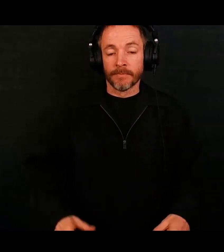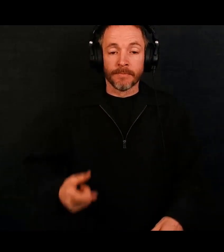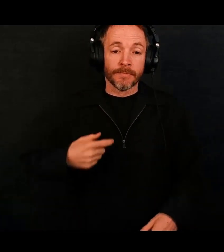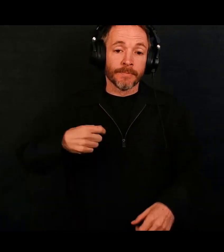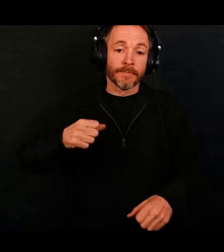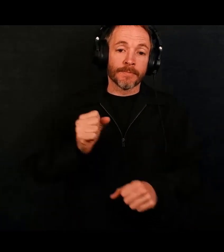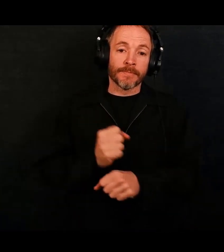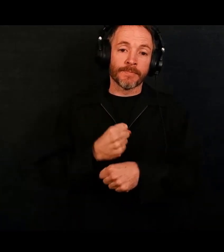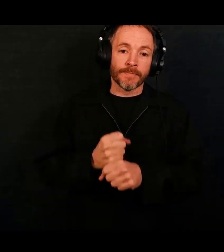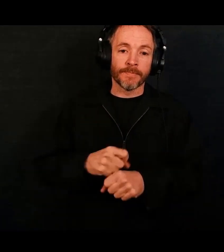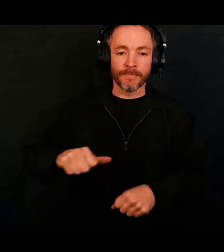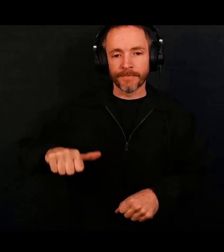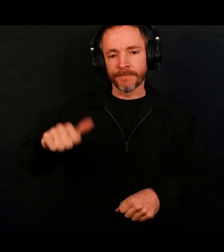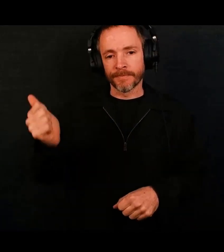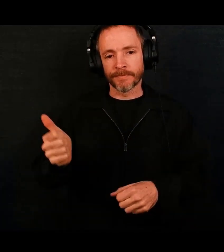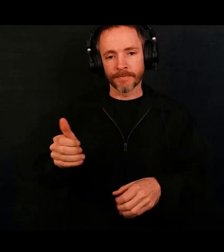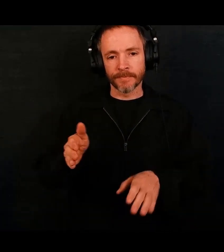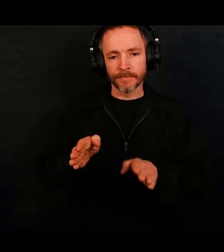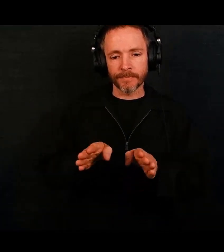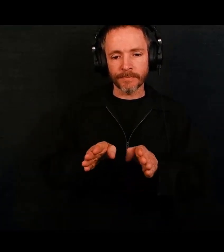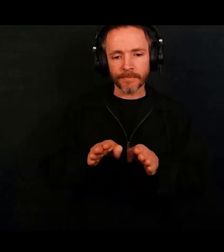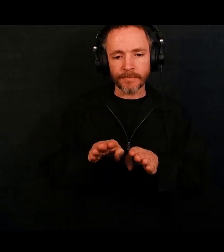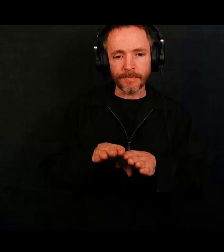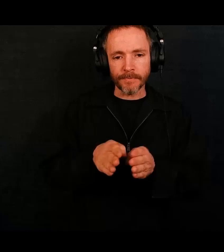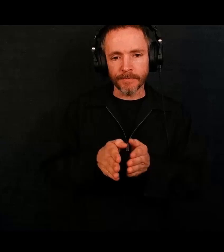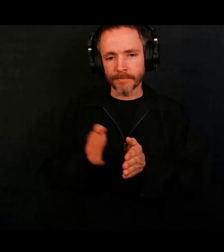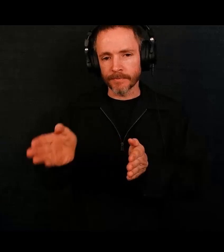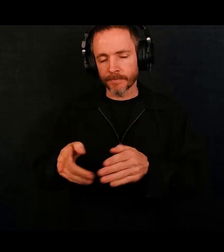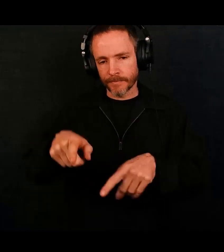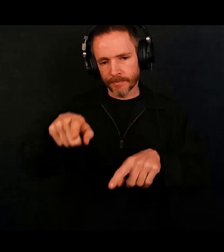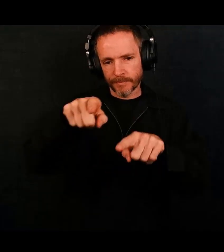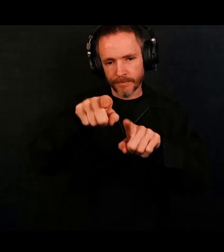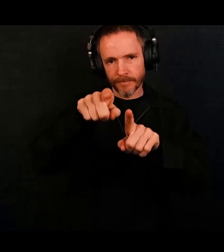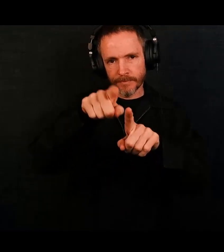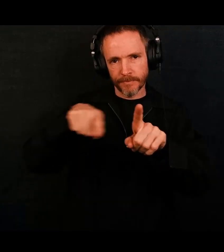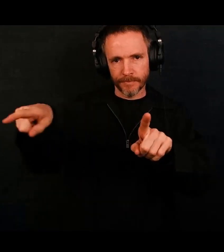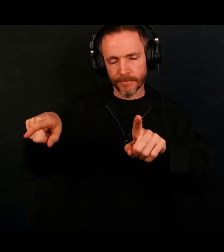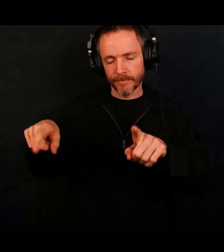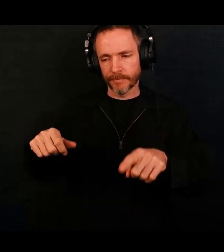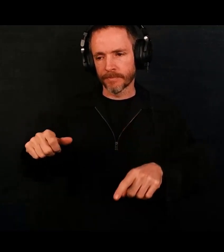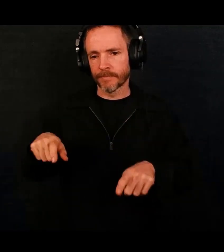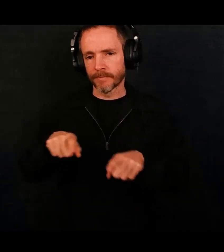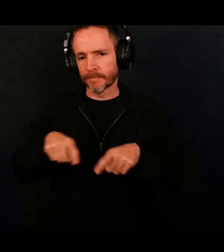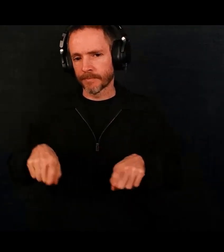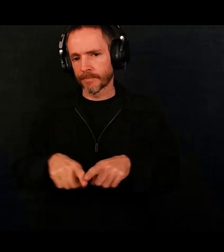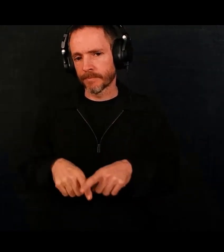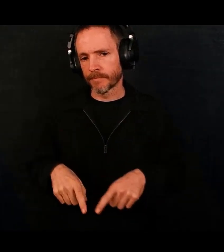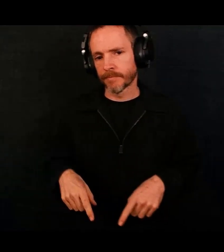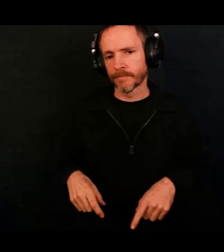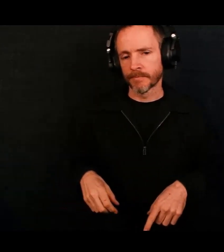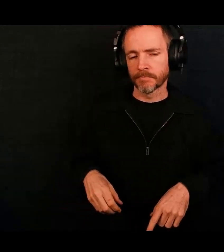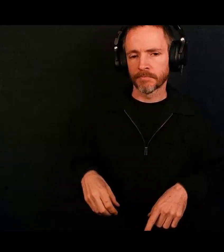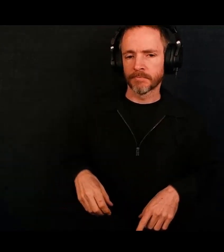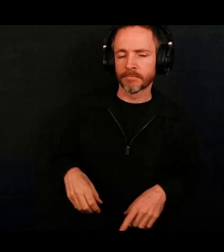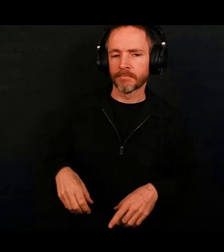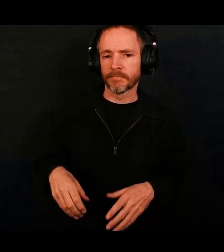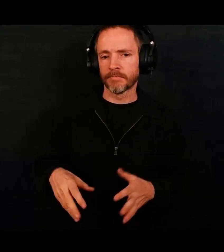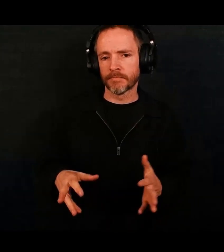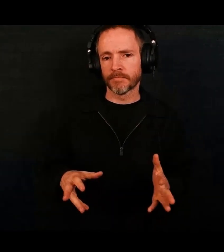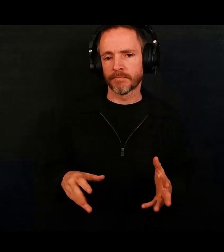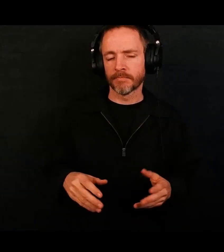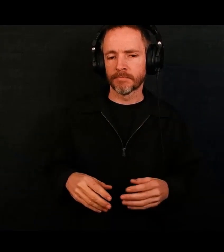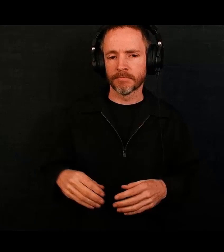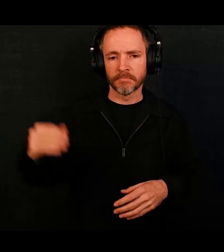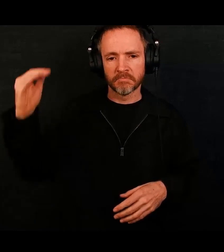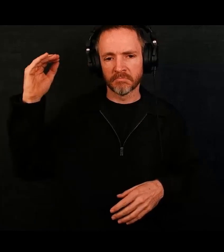chopped out just to be symmetric. I don't know if I need to cut that off.